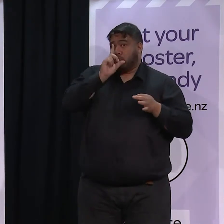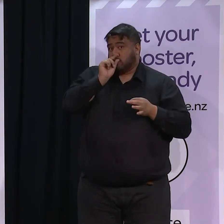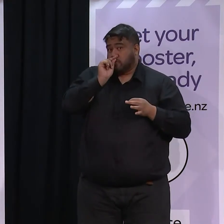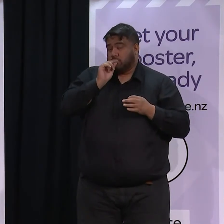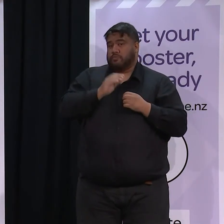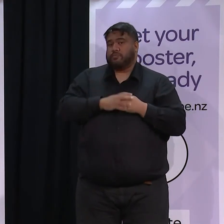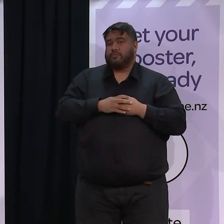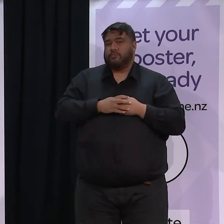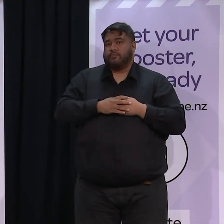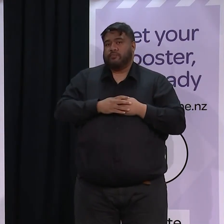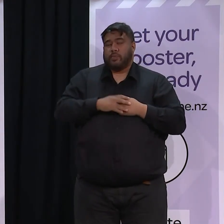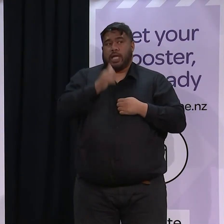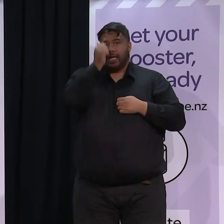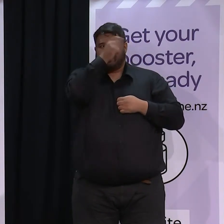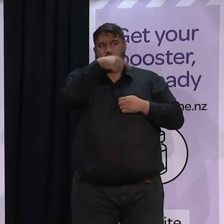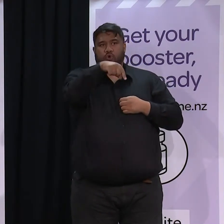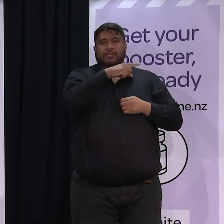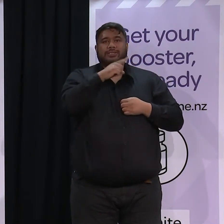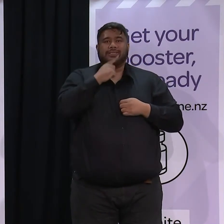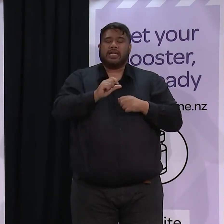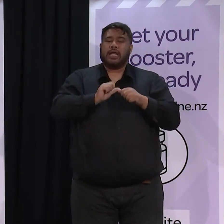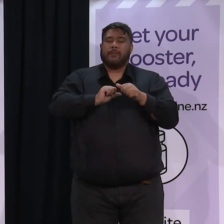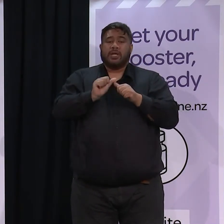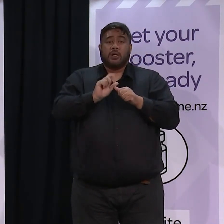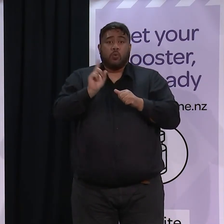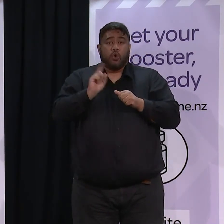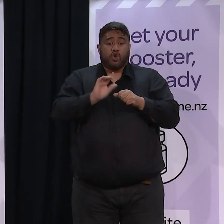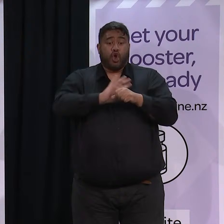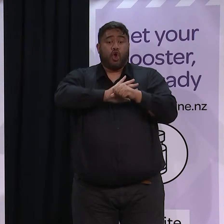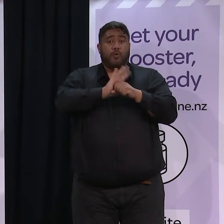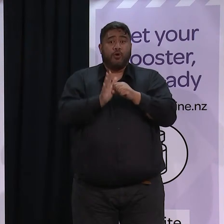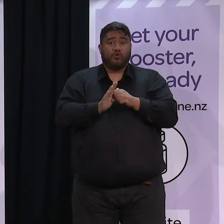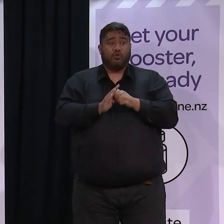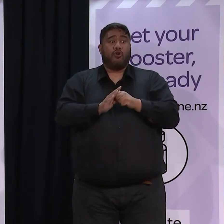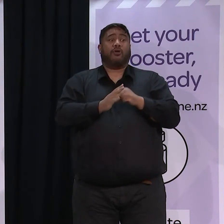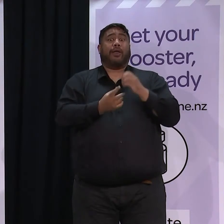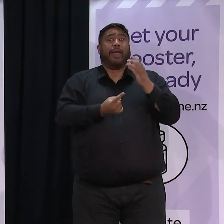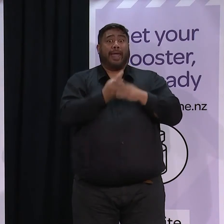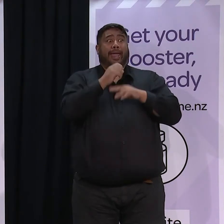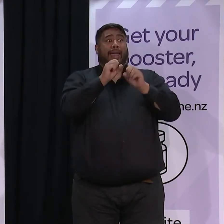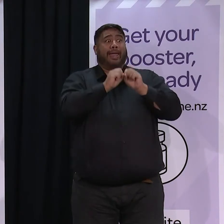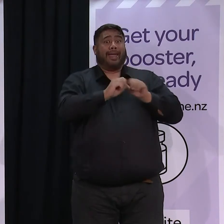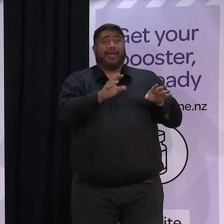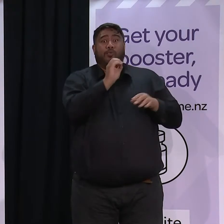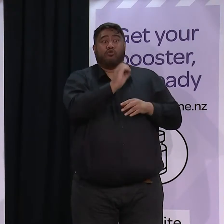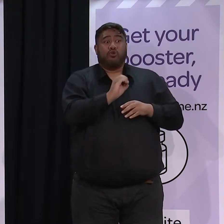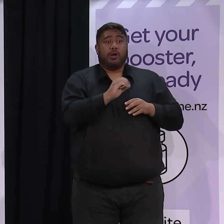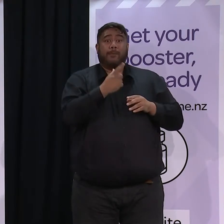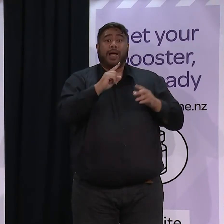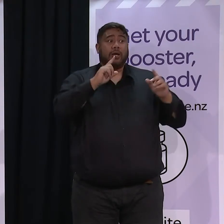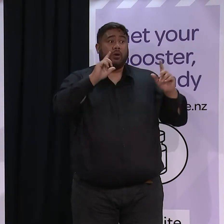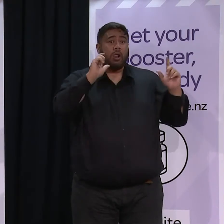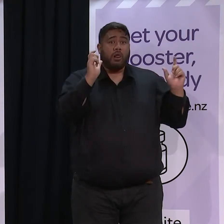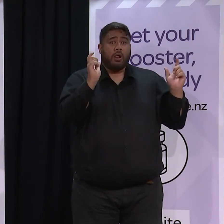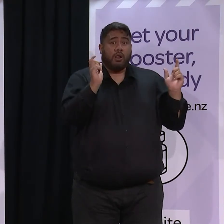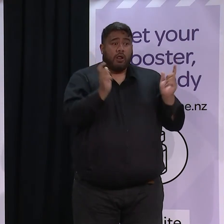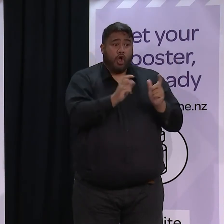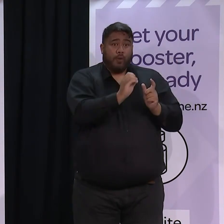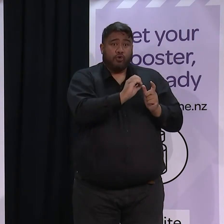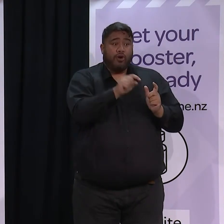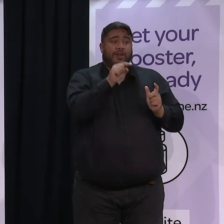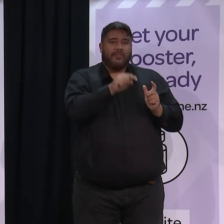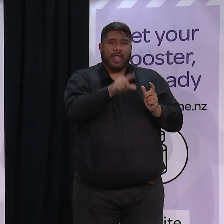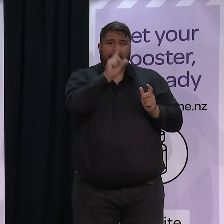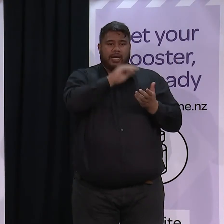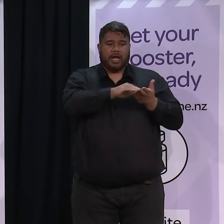getting over the peak of Omicron should be factored into this timing and those decisions. But